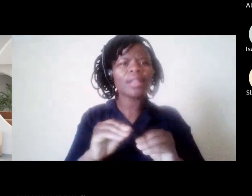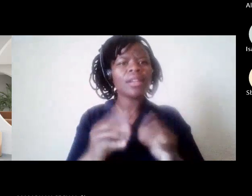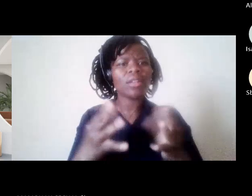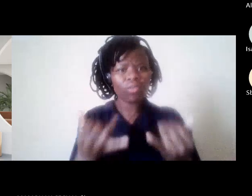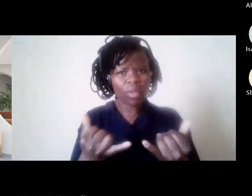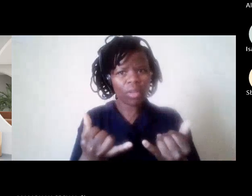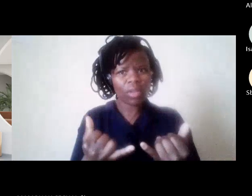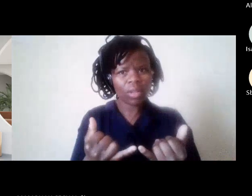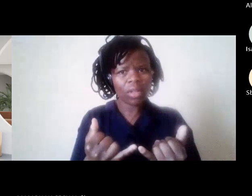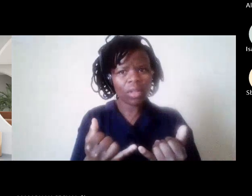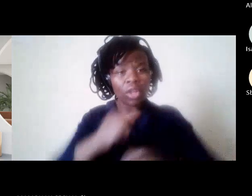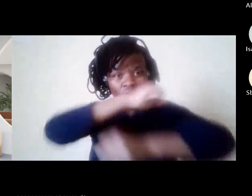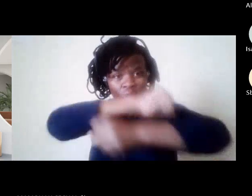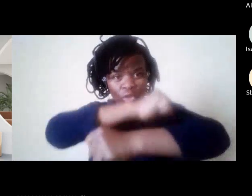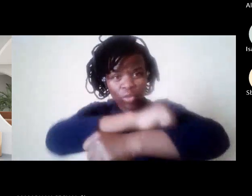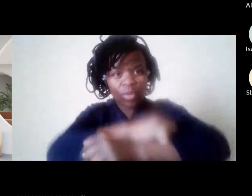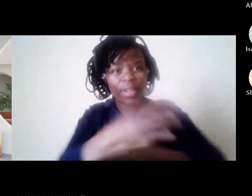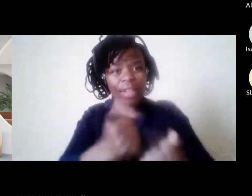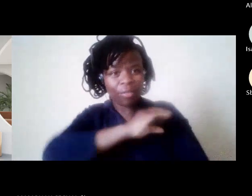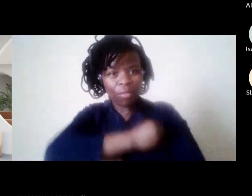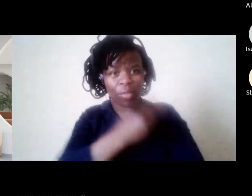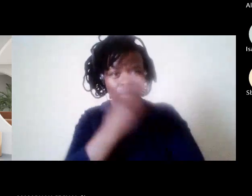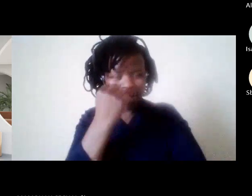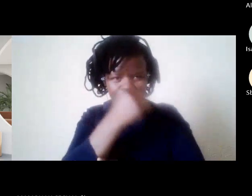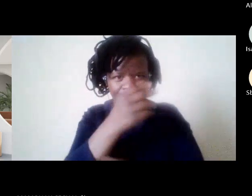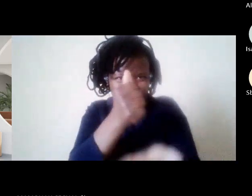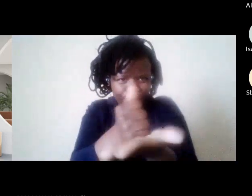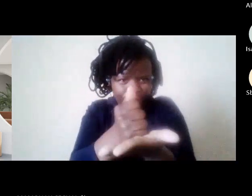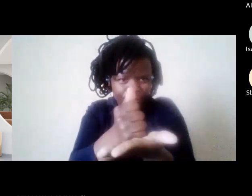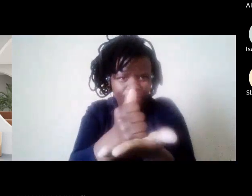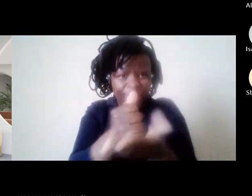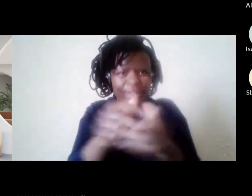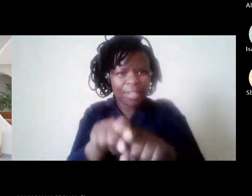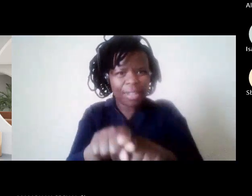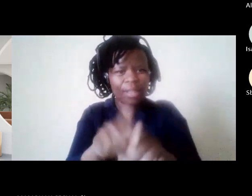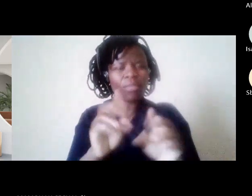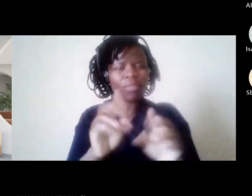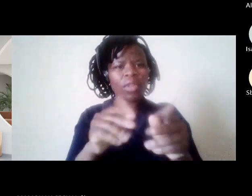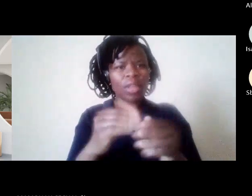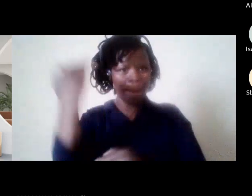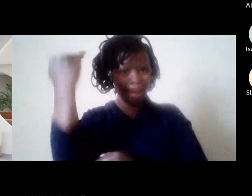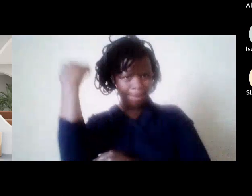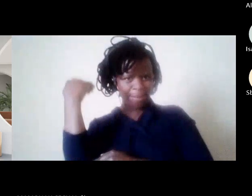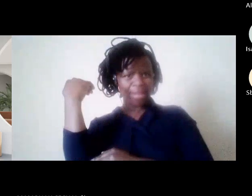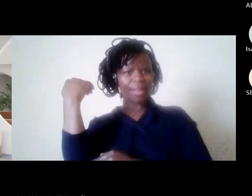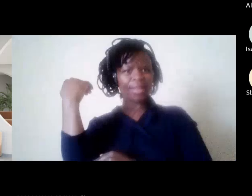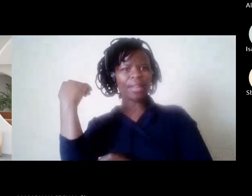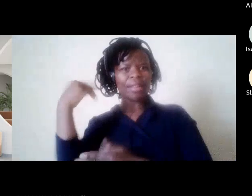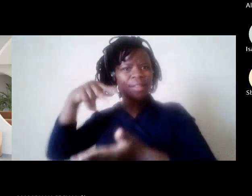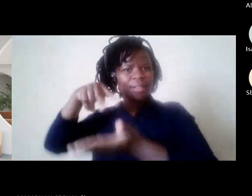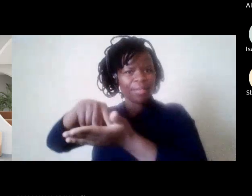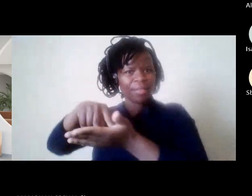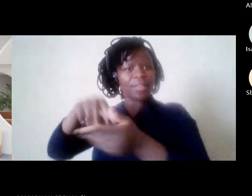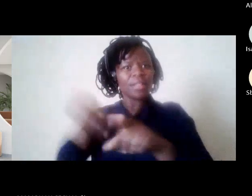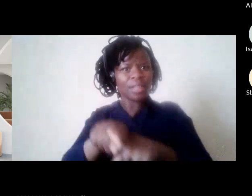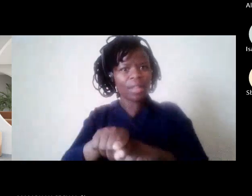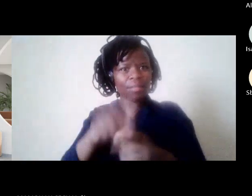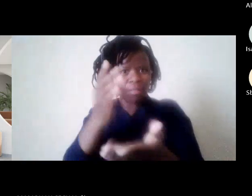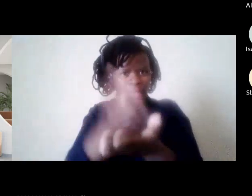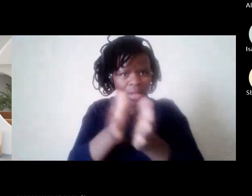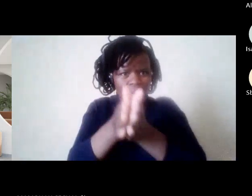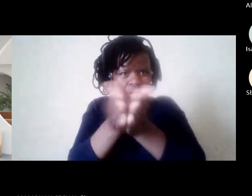the student with visual impairment sat down. We went to the back of the student and we brought a book. So we